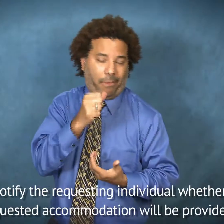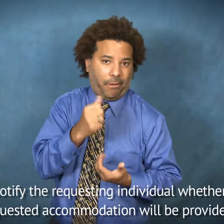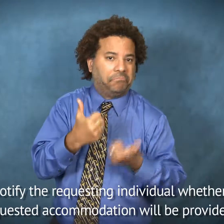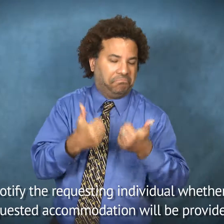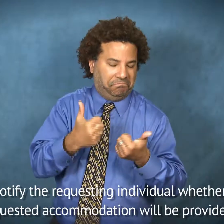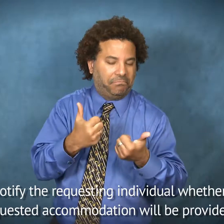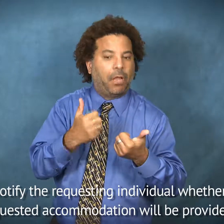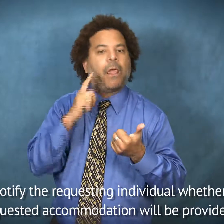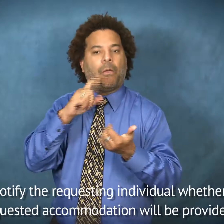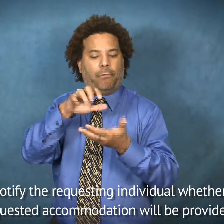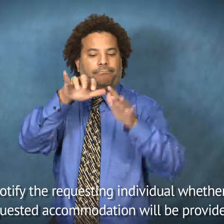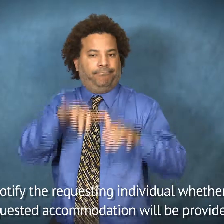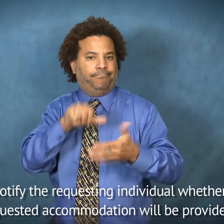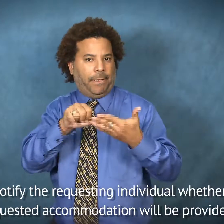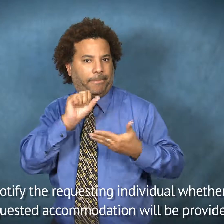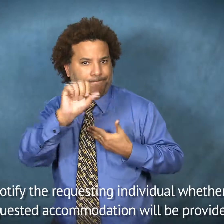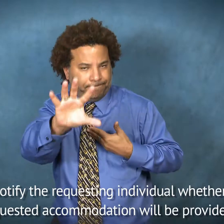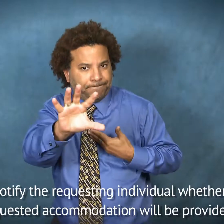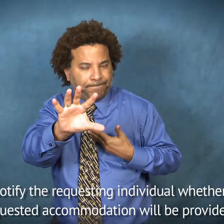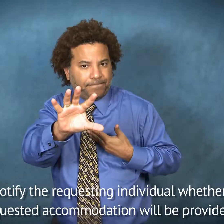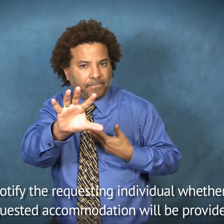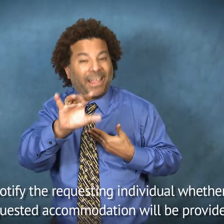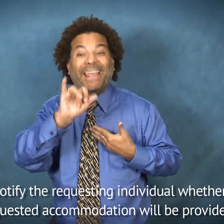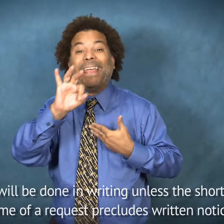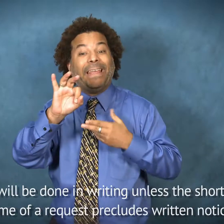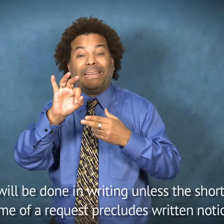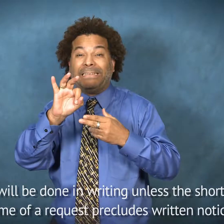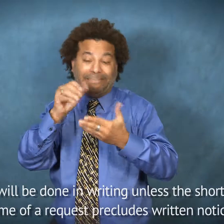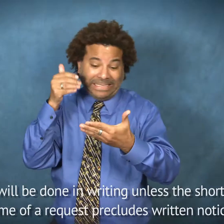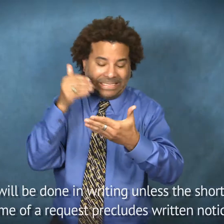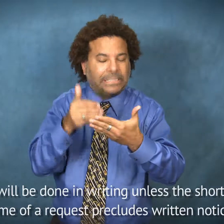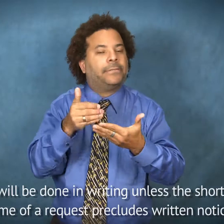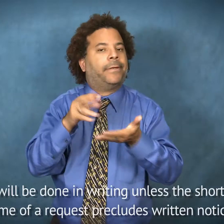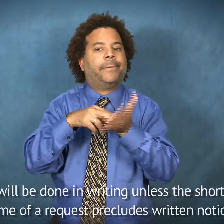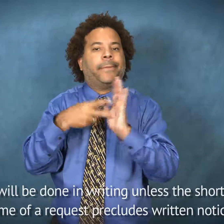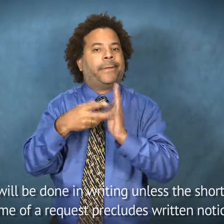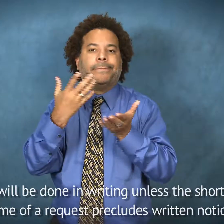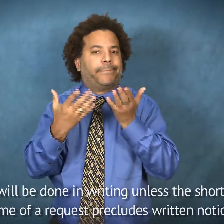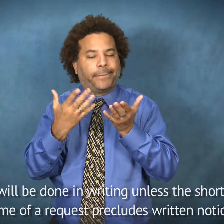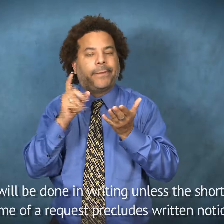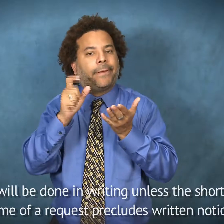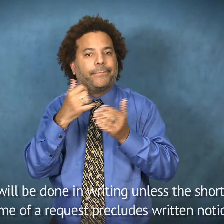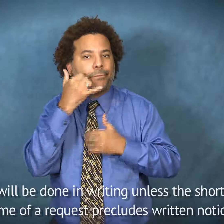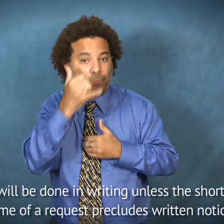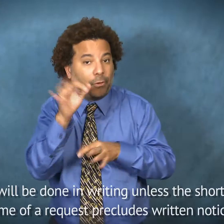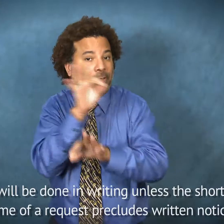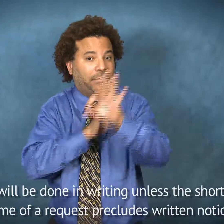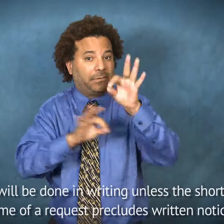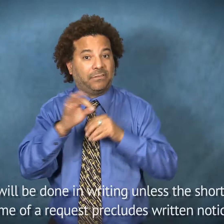requested accommodation will be provided. This will be done in writing unless the short lead time of a request precludes written notice.